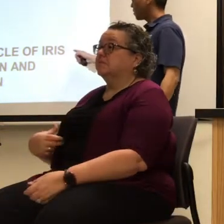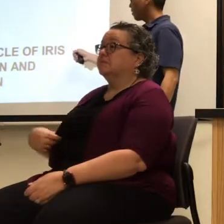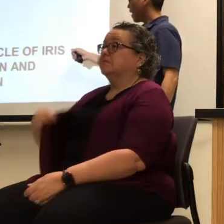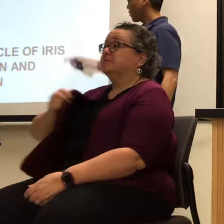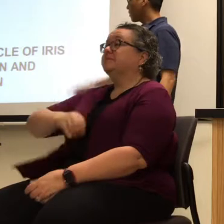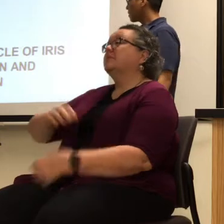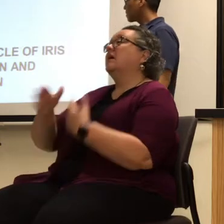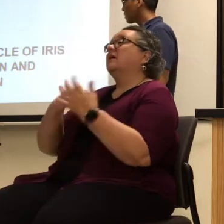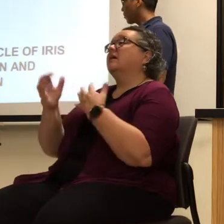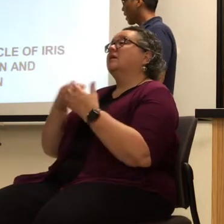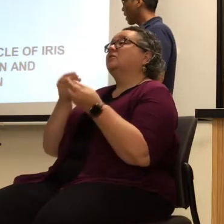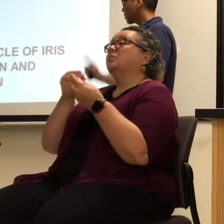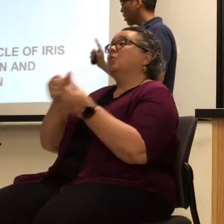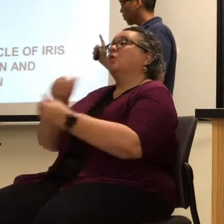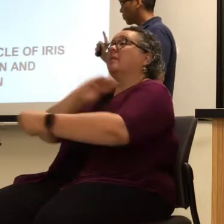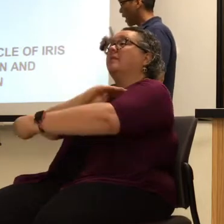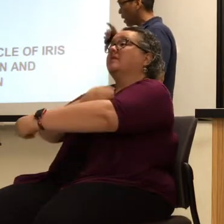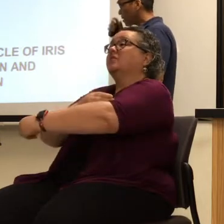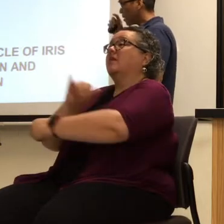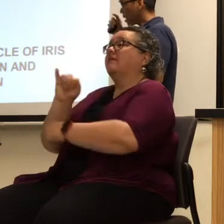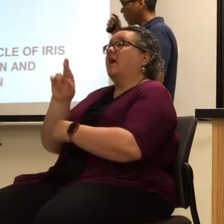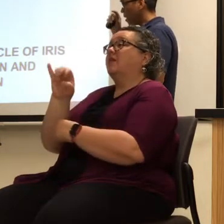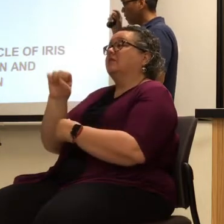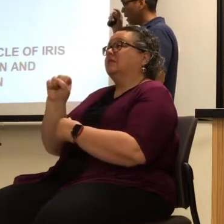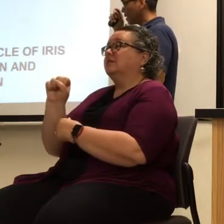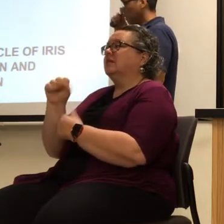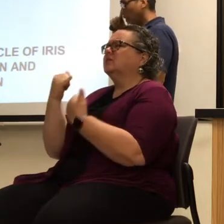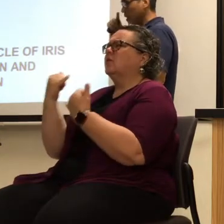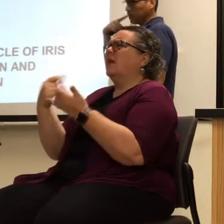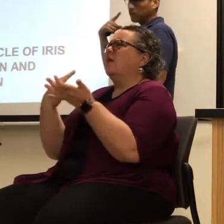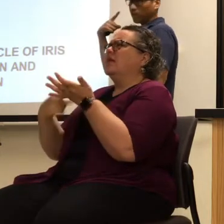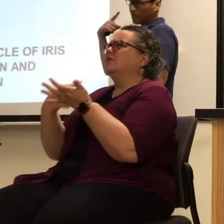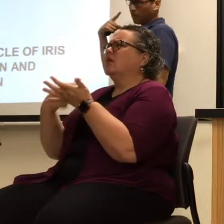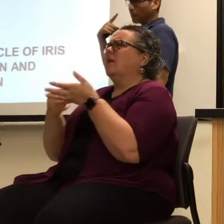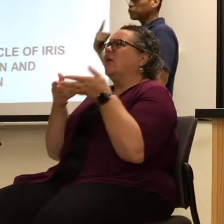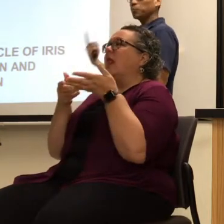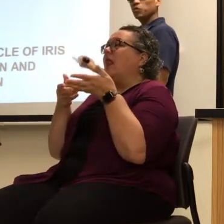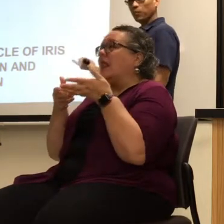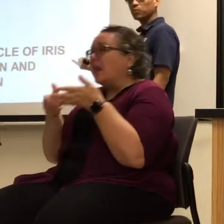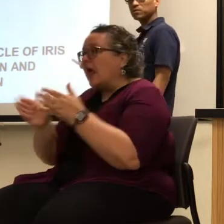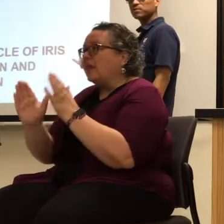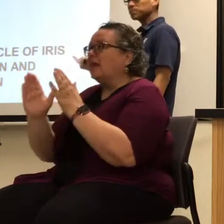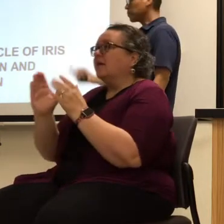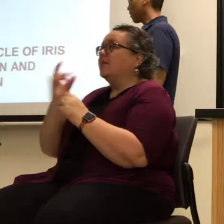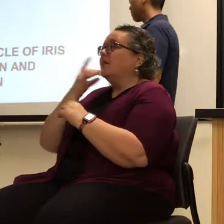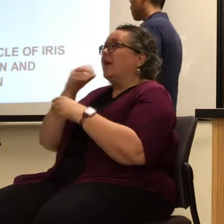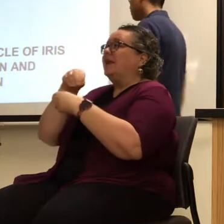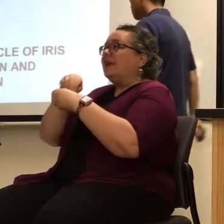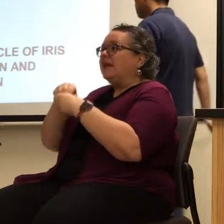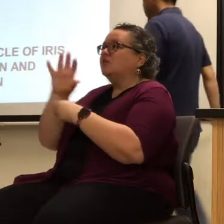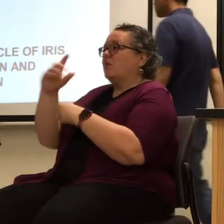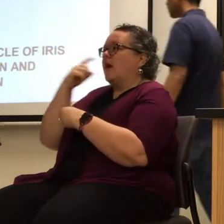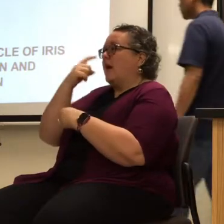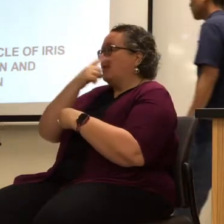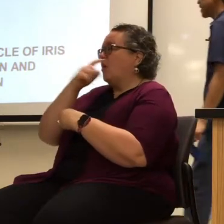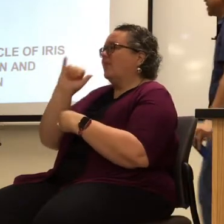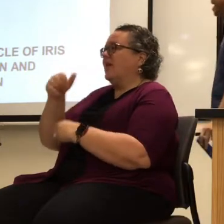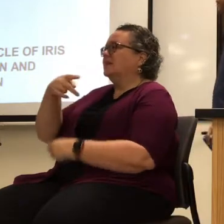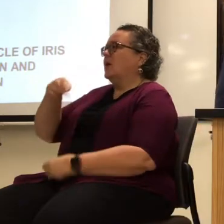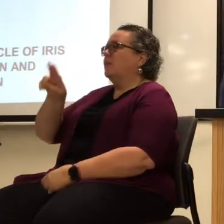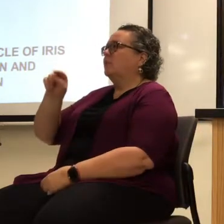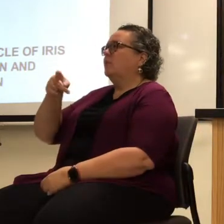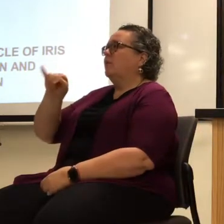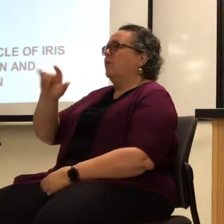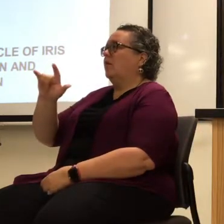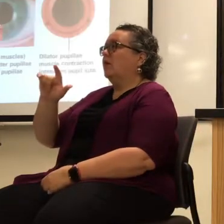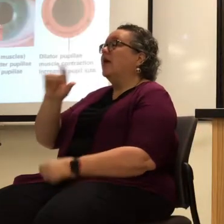Smooth muscle of iris. Okay, so now let's talk about letting the light in your eyeball, that's your pupils. Okay. They can